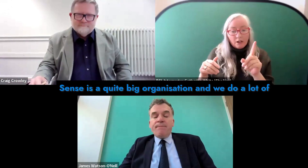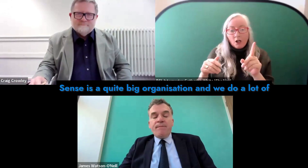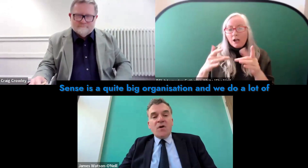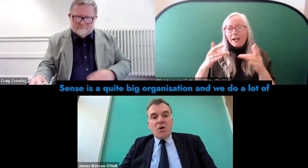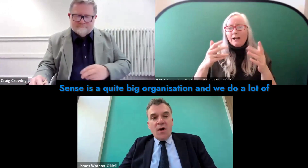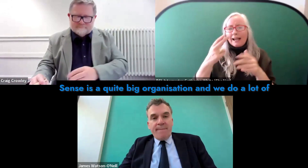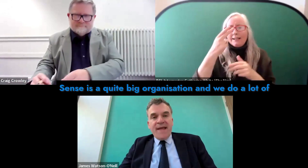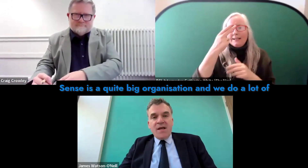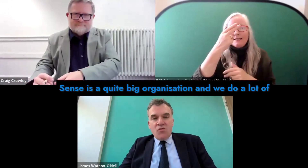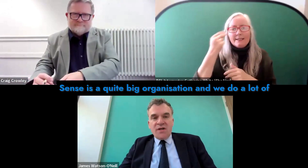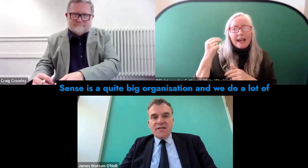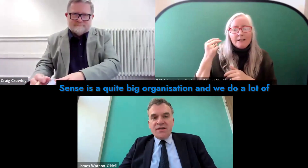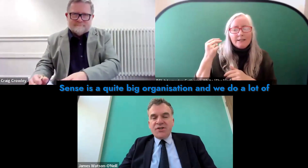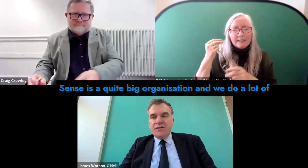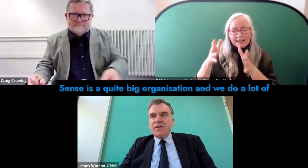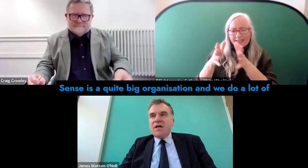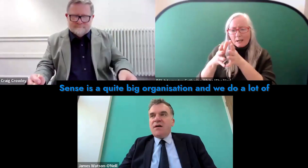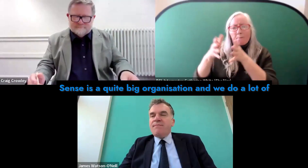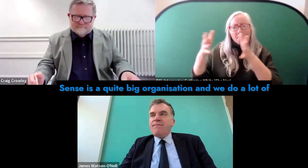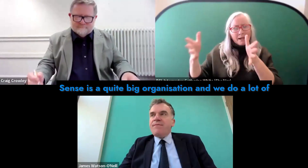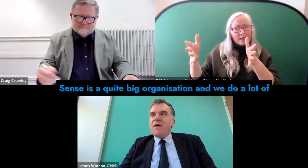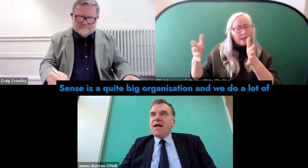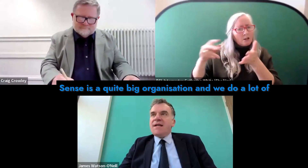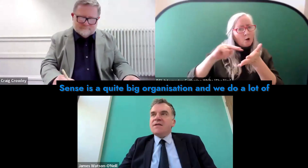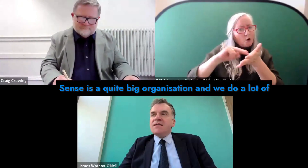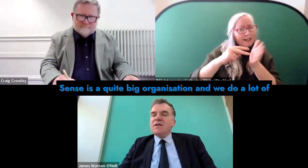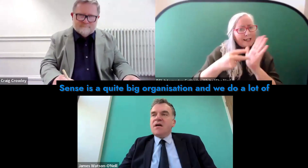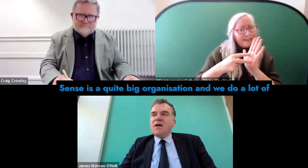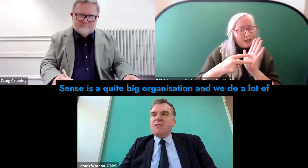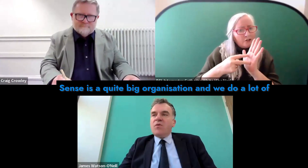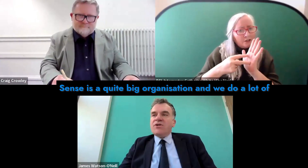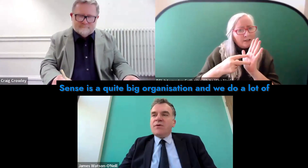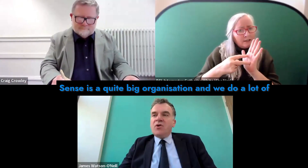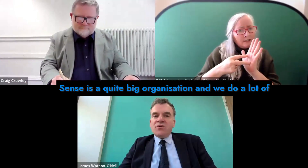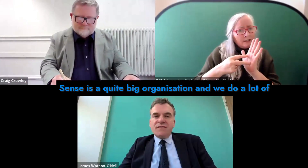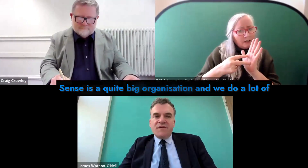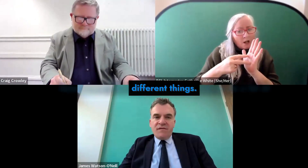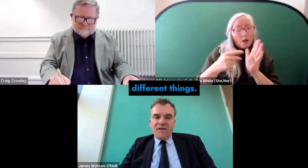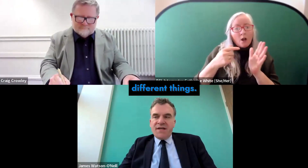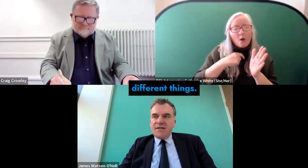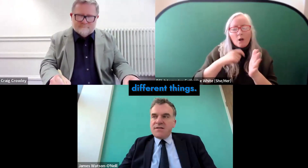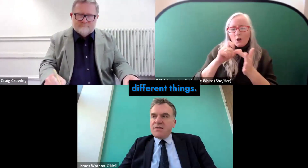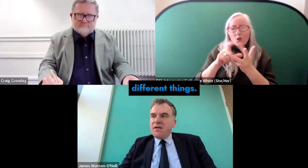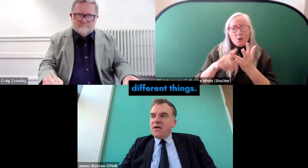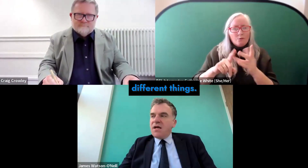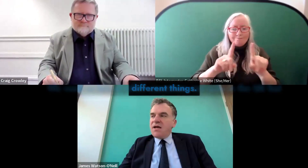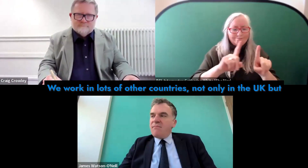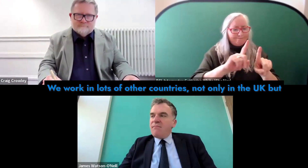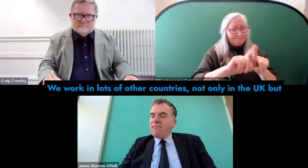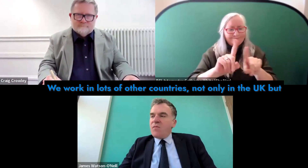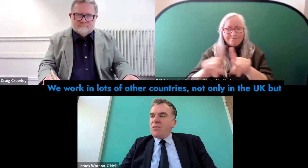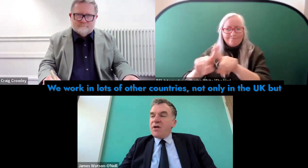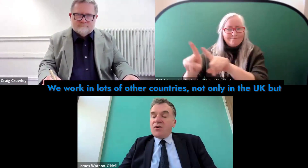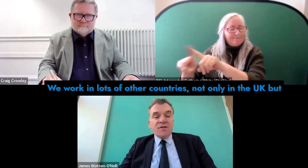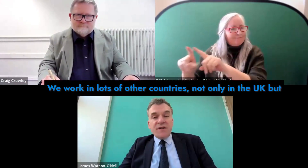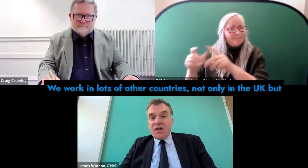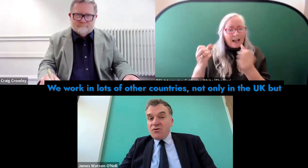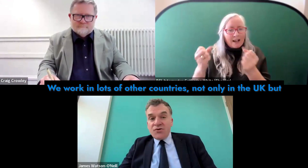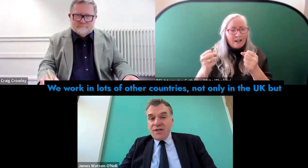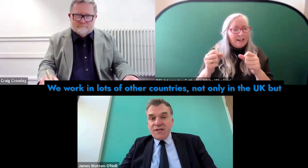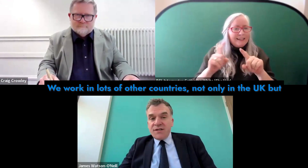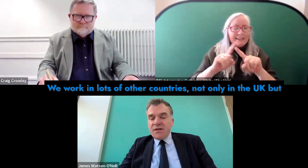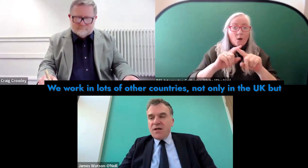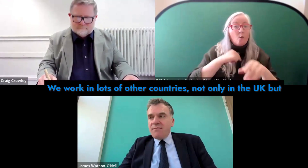Sense is quite a big organisation, and we do a lot of different things. We work in